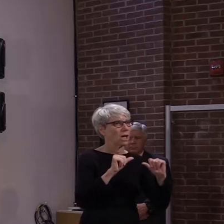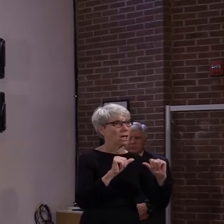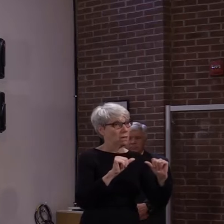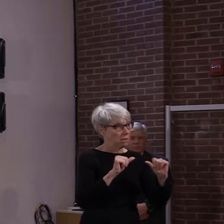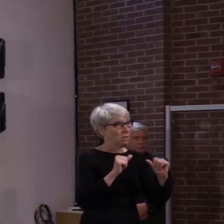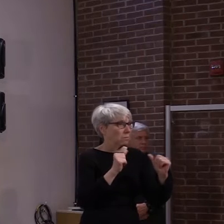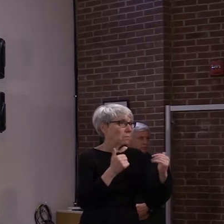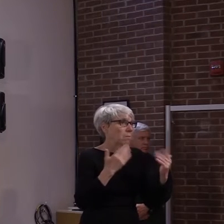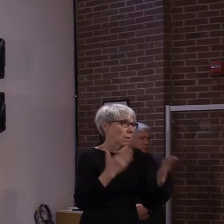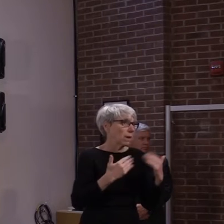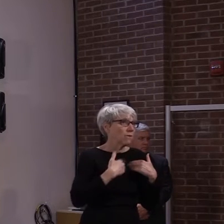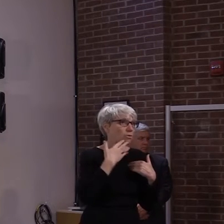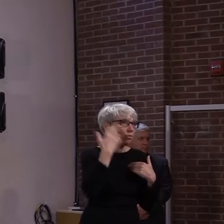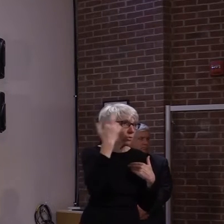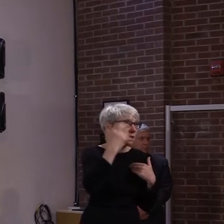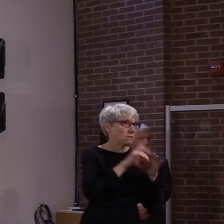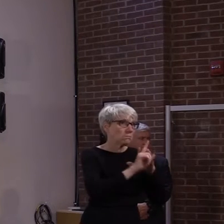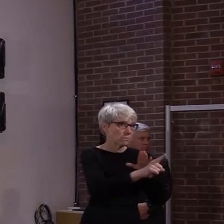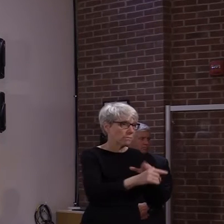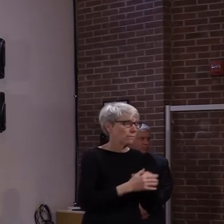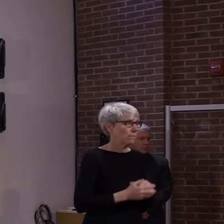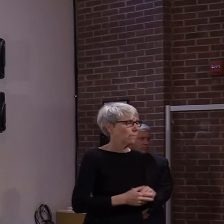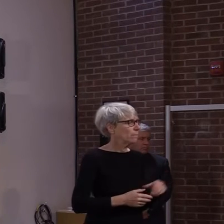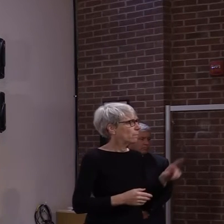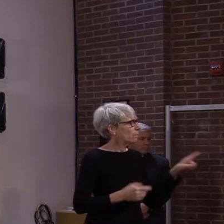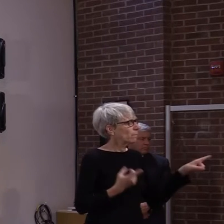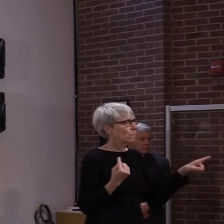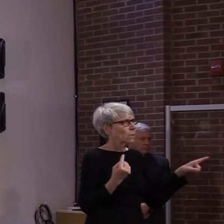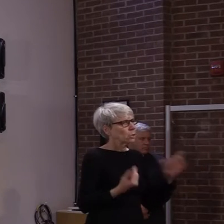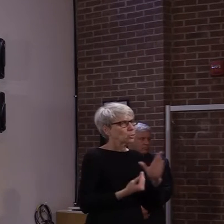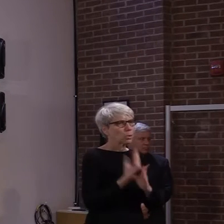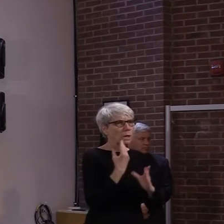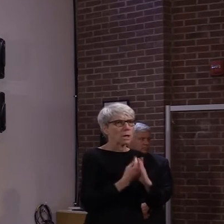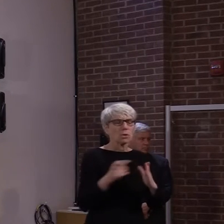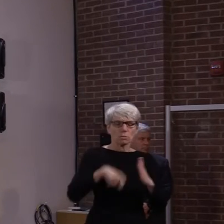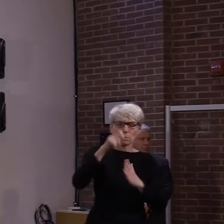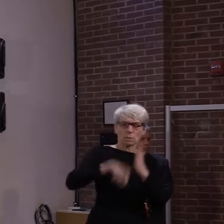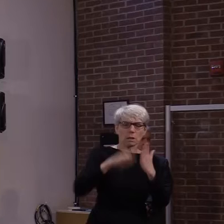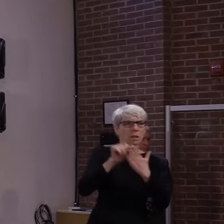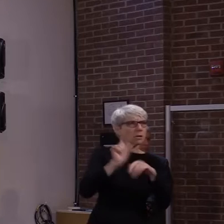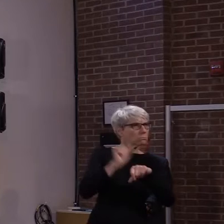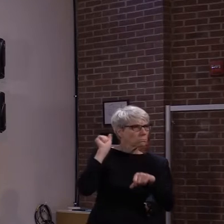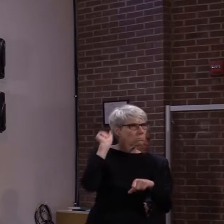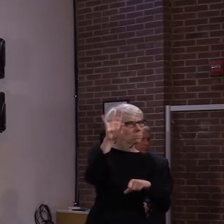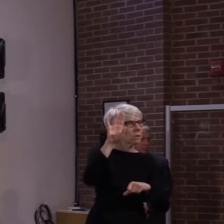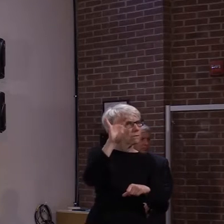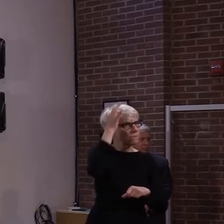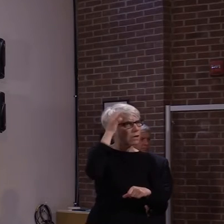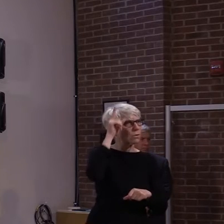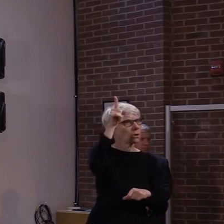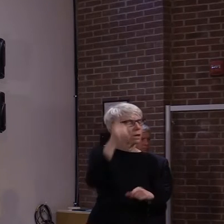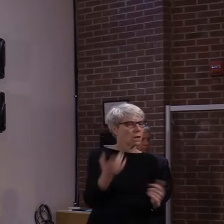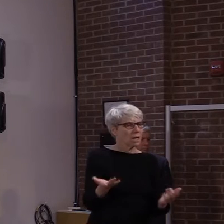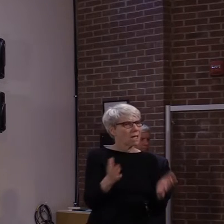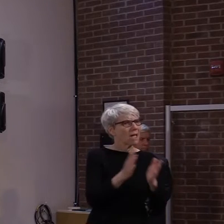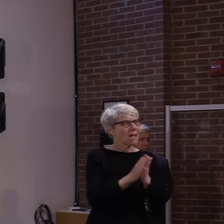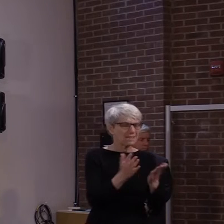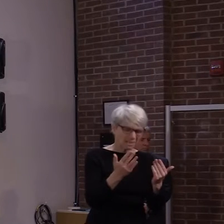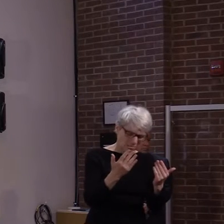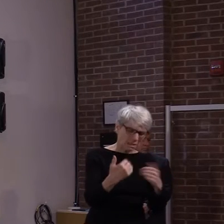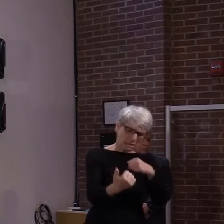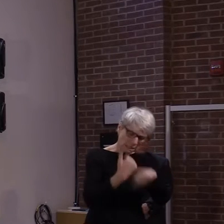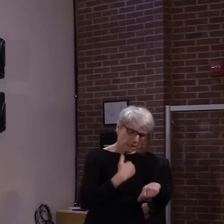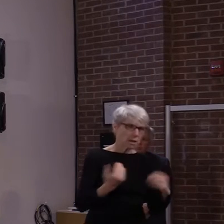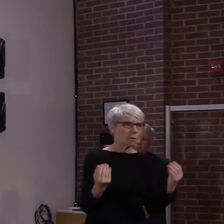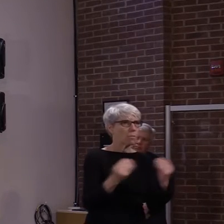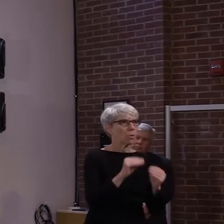reason. Back in the spring, you sent a letter to the federal government requesting more refugees. Did